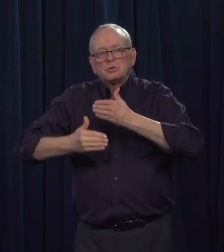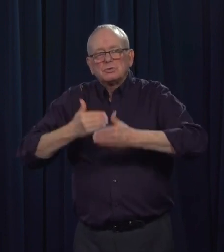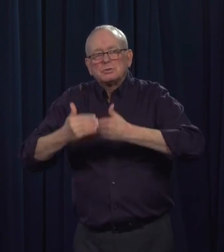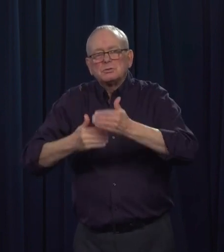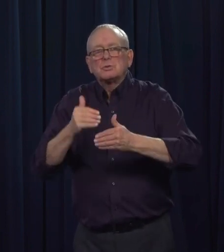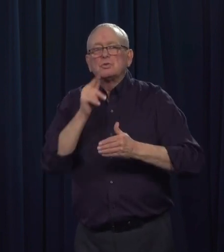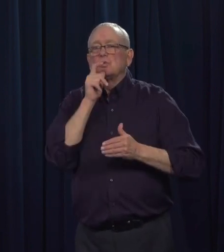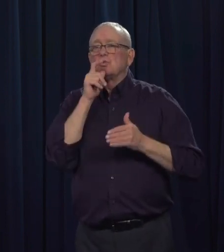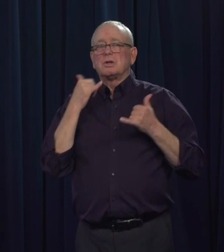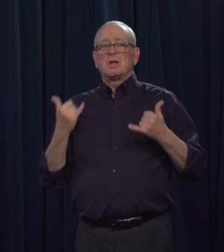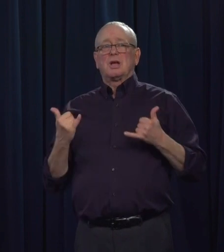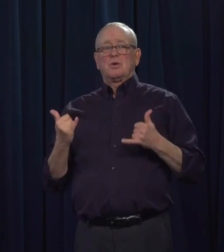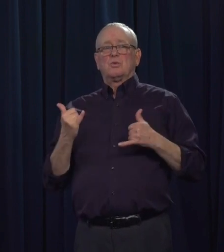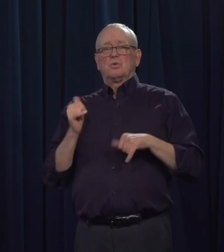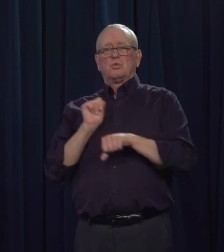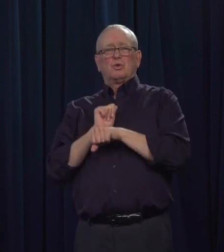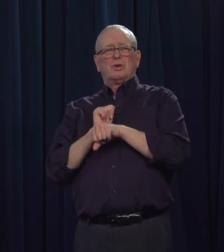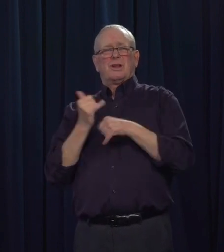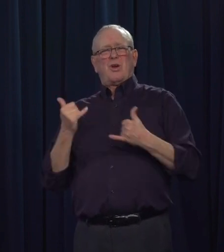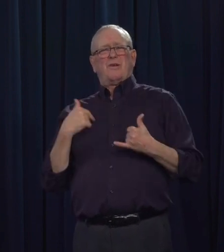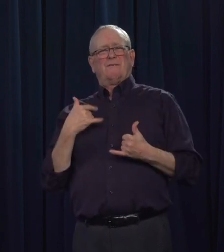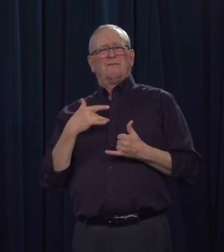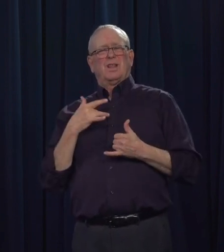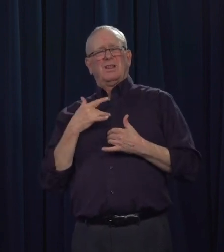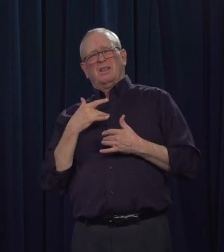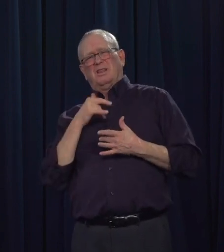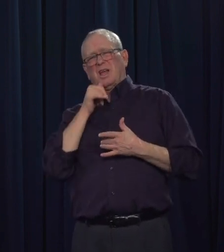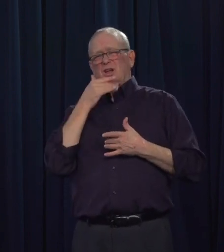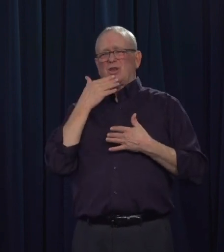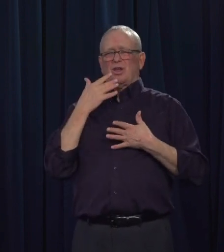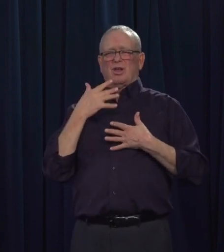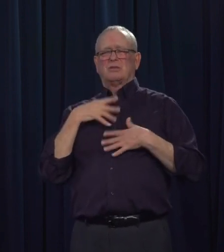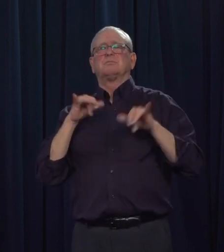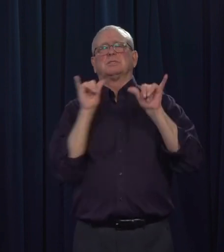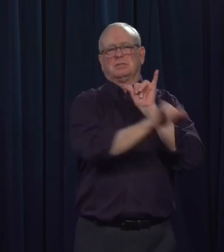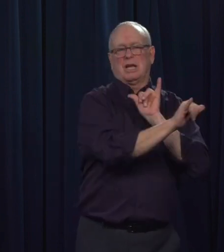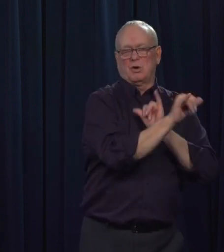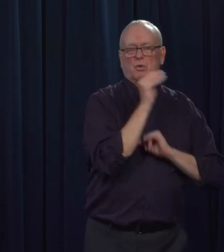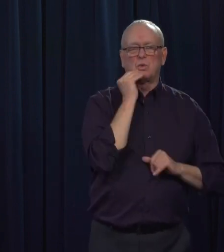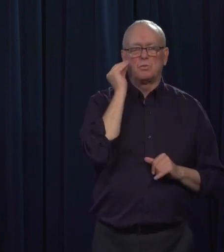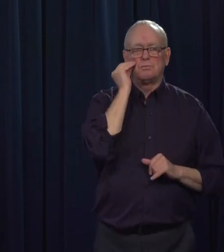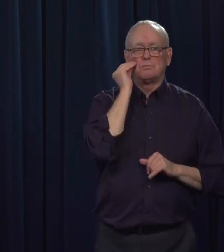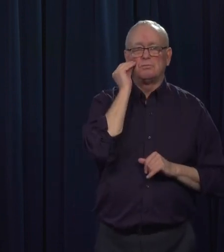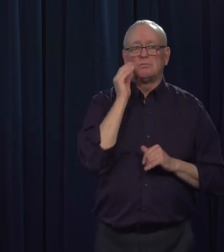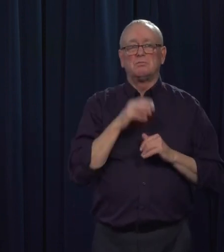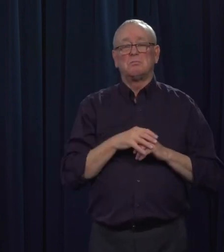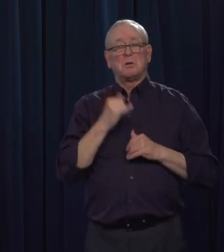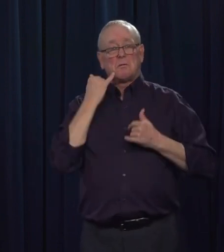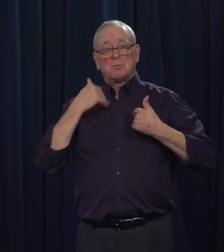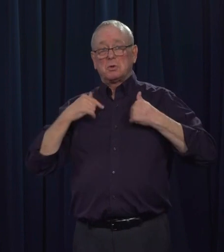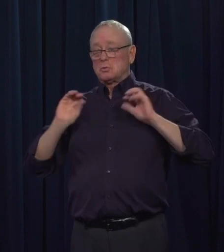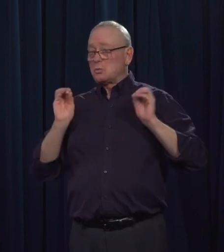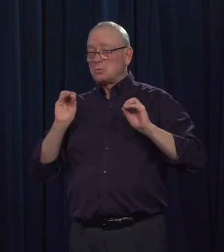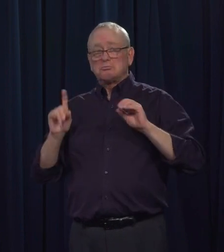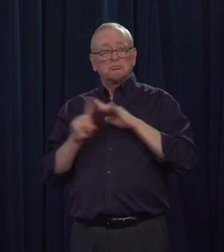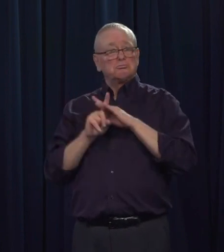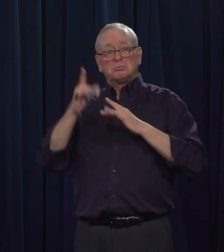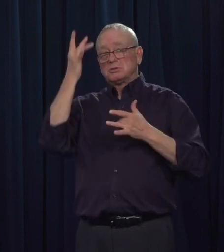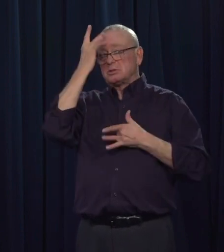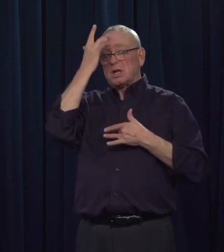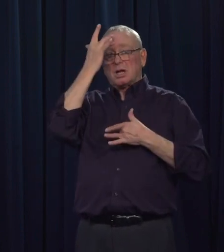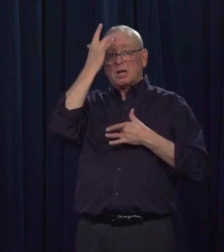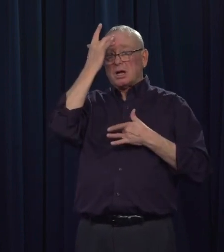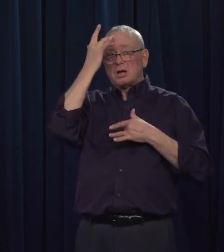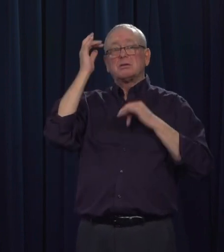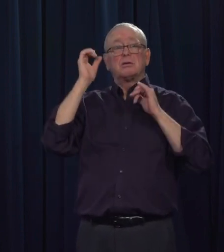no symptoms. This will only be done in exceptional and limited circumstances where it is absolutely necessary for